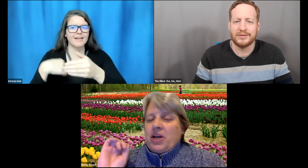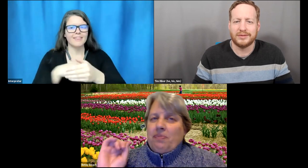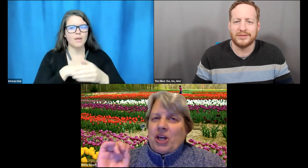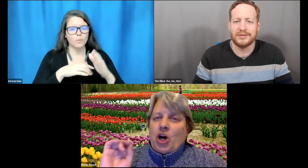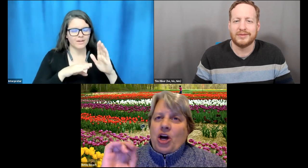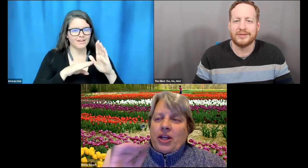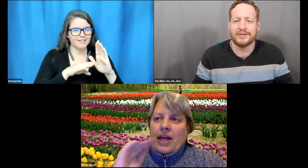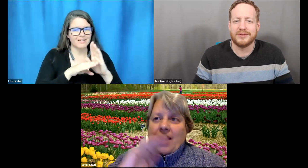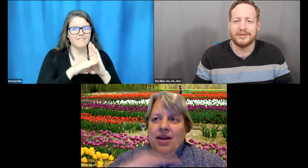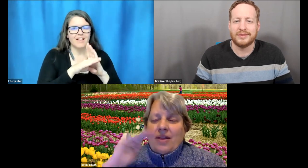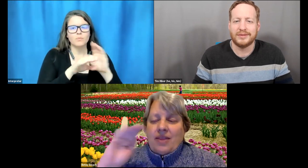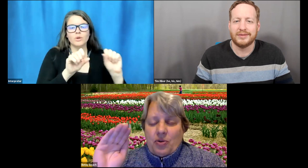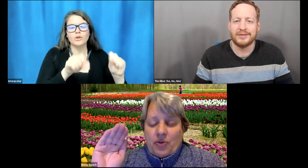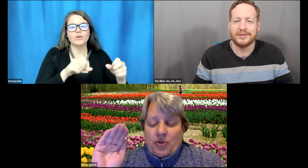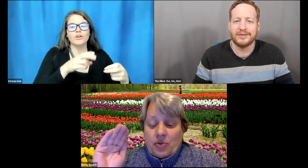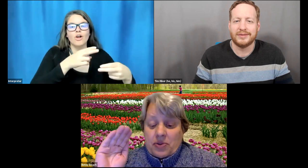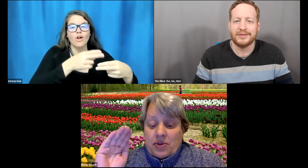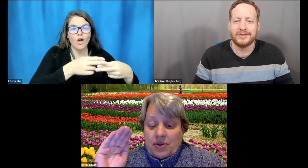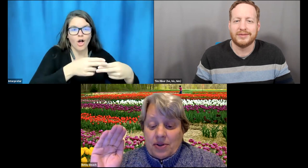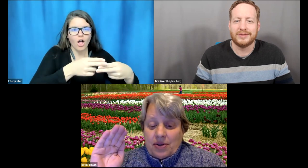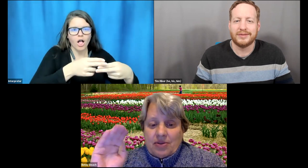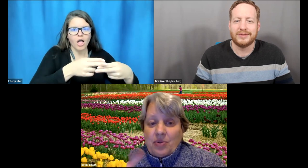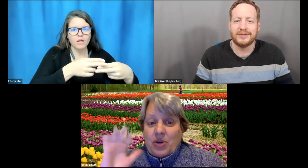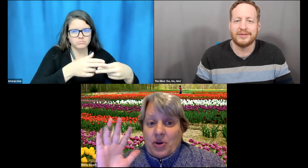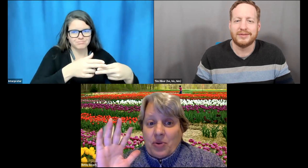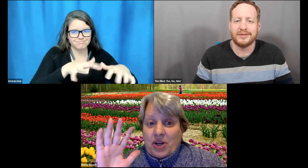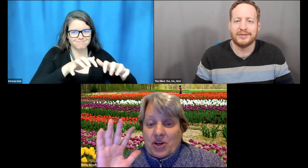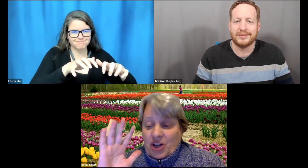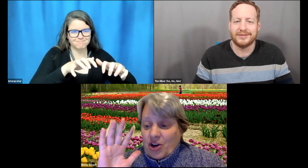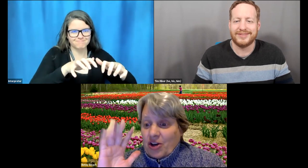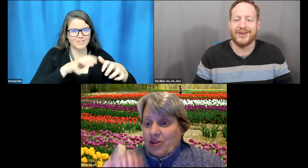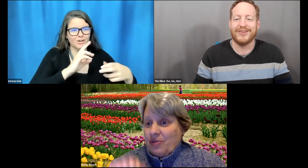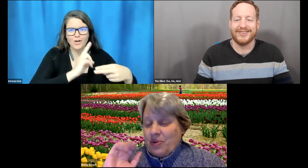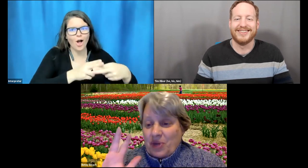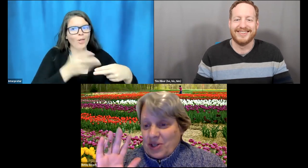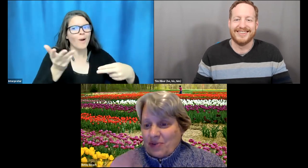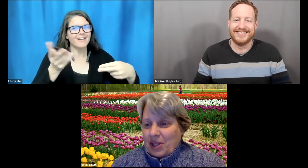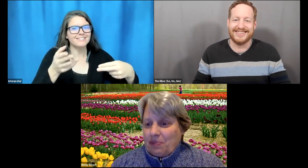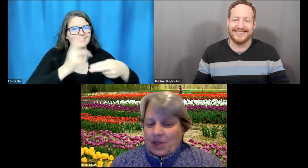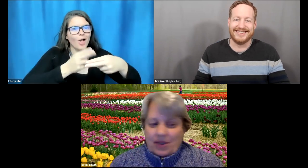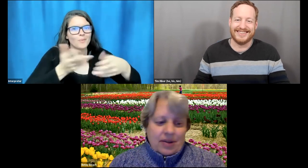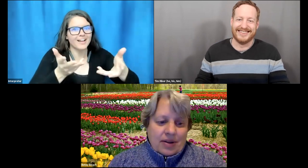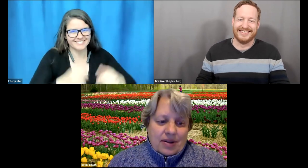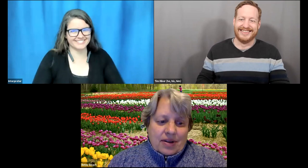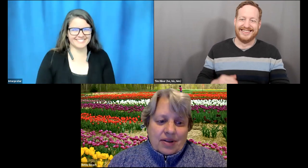be called a, and then you froze. So we don't know what you're gonna call what we could develop.